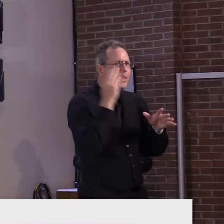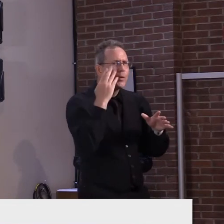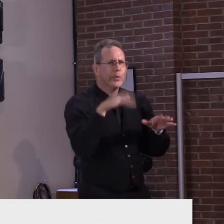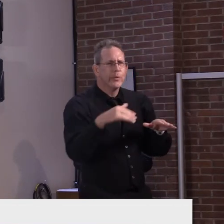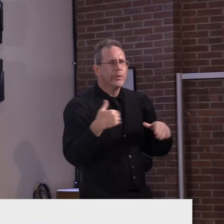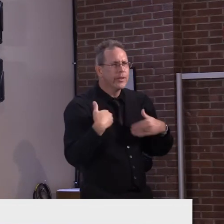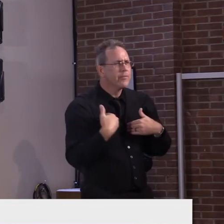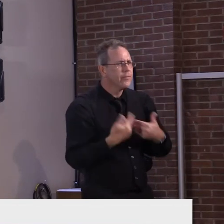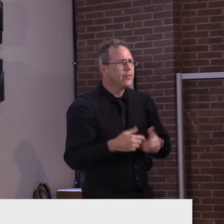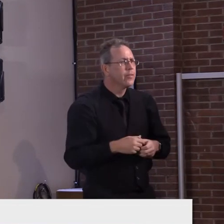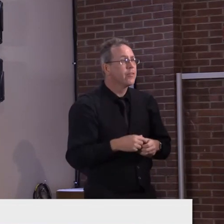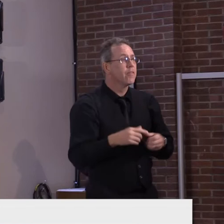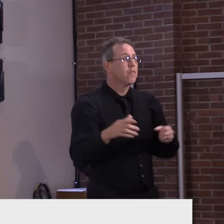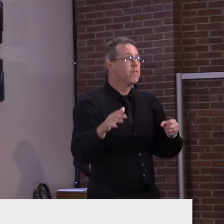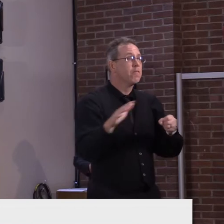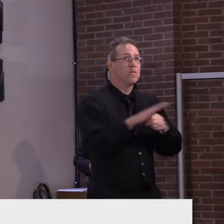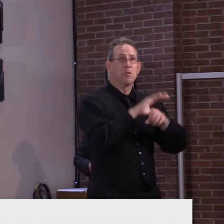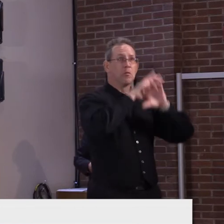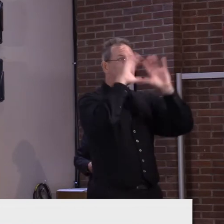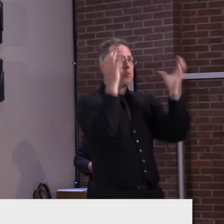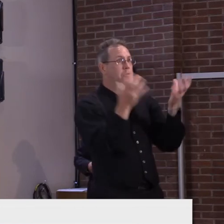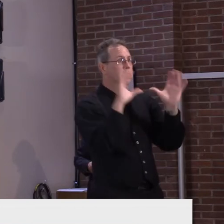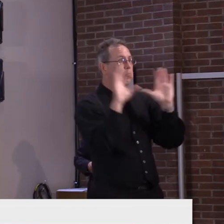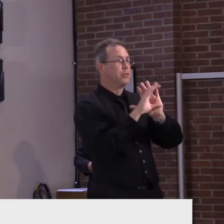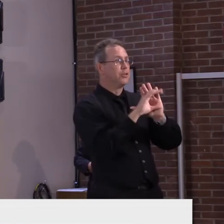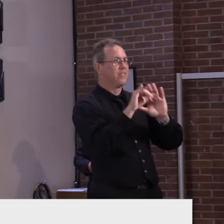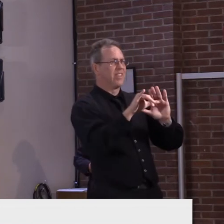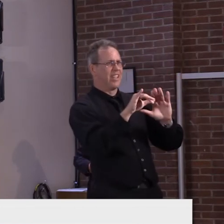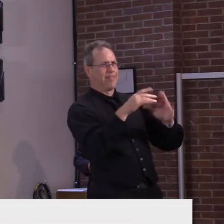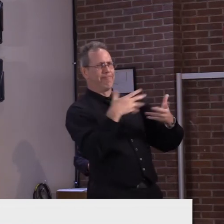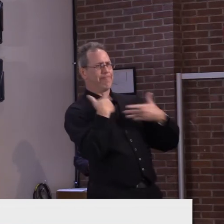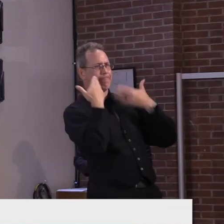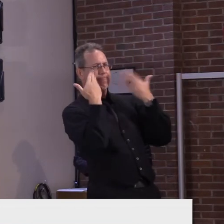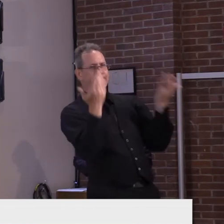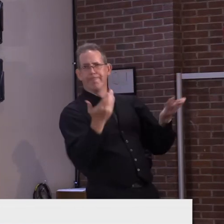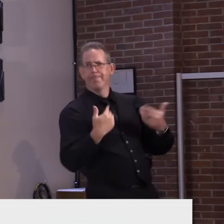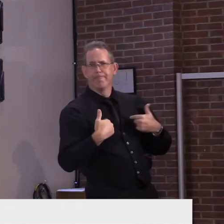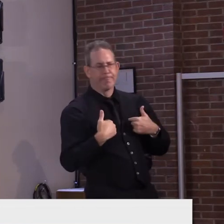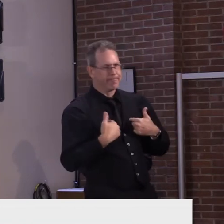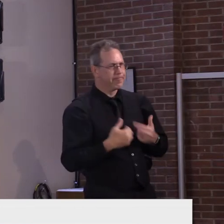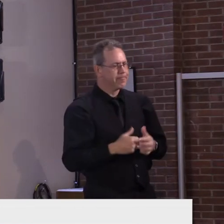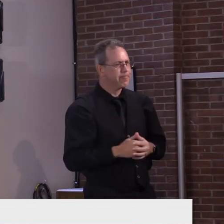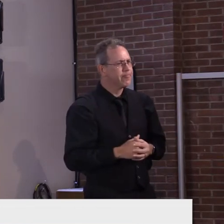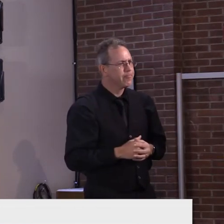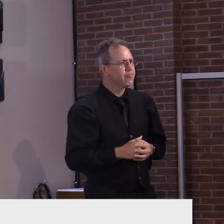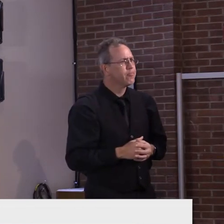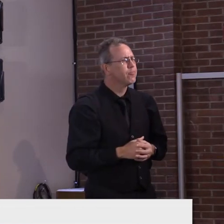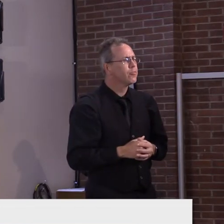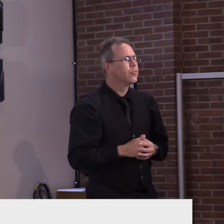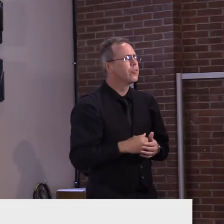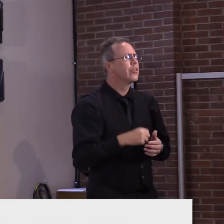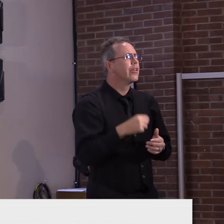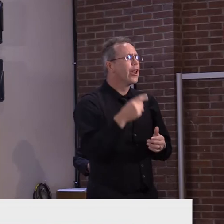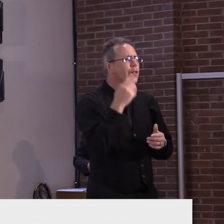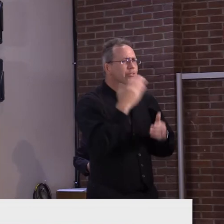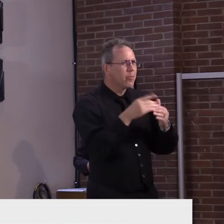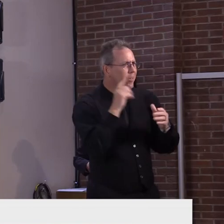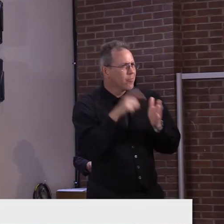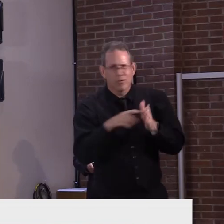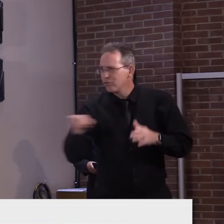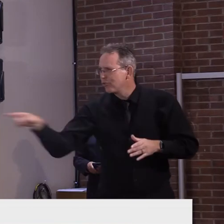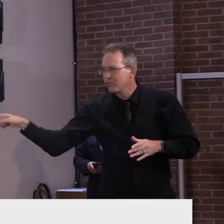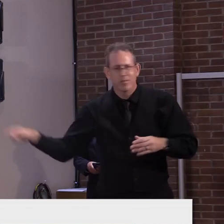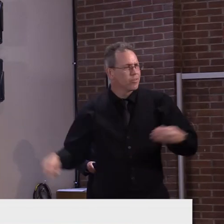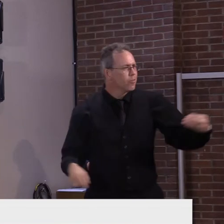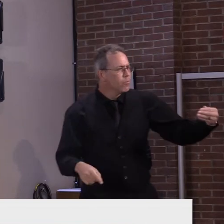entire change in that graph, since it was so much different than the rest of the state. So